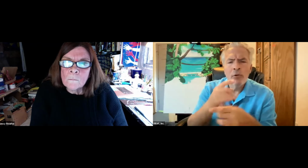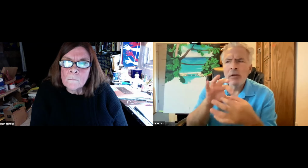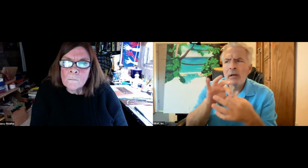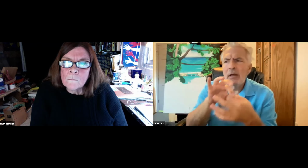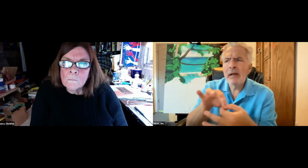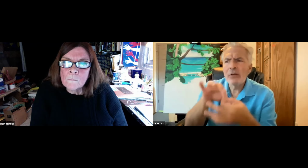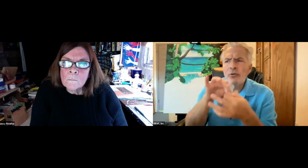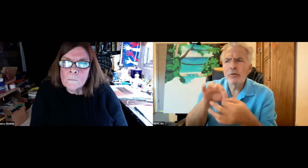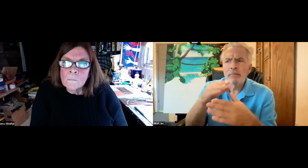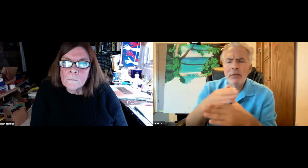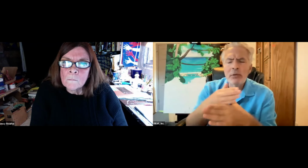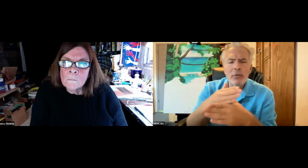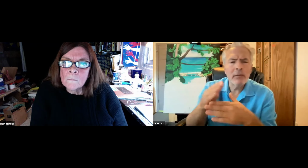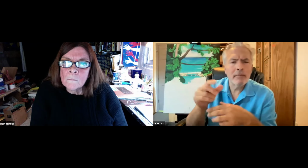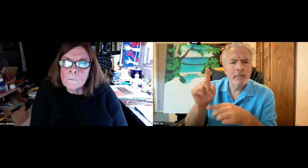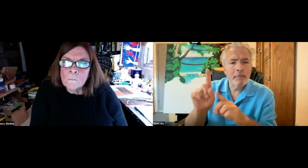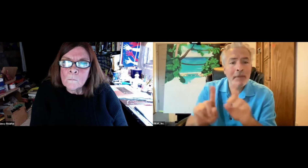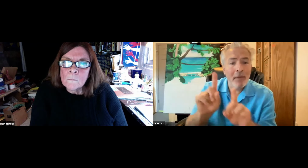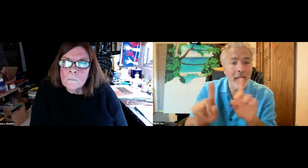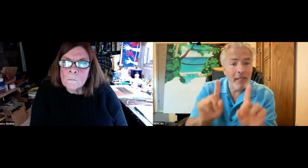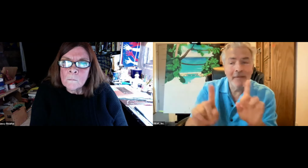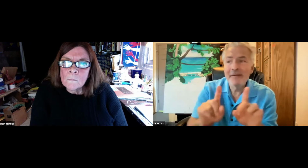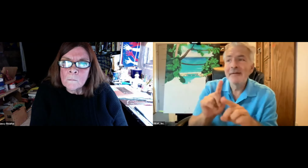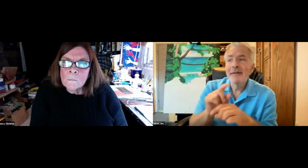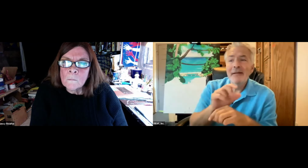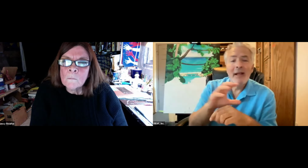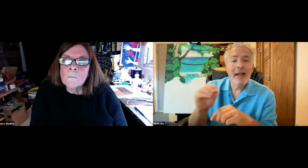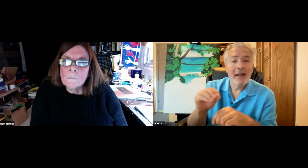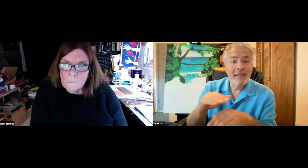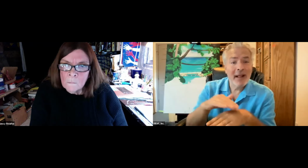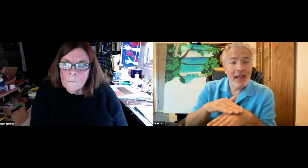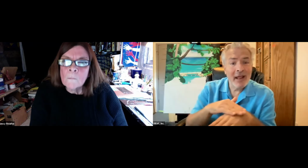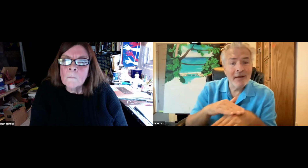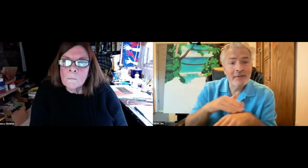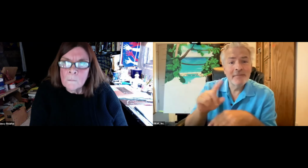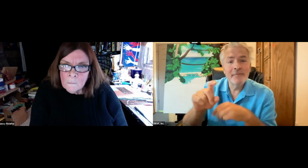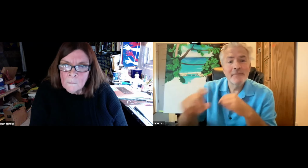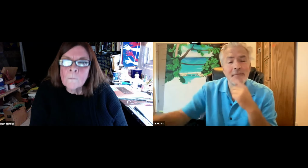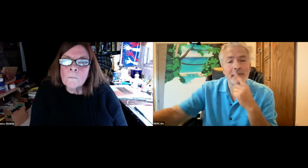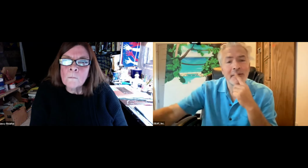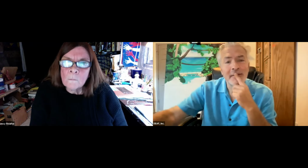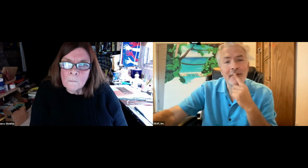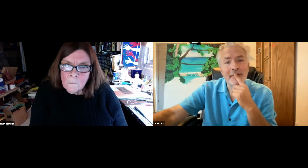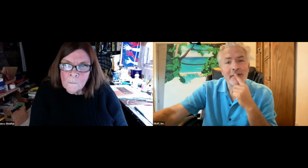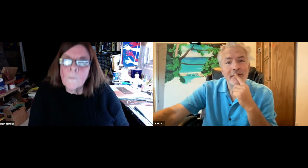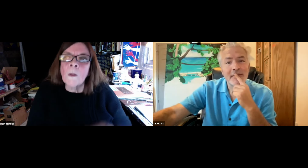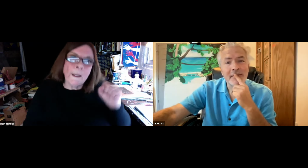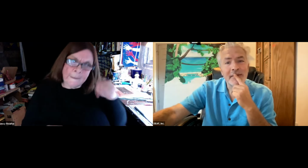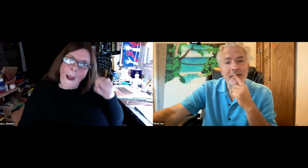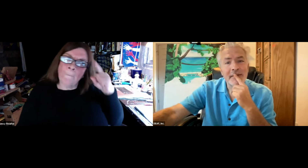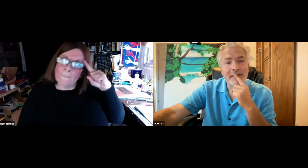does that show a proper connection between the deaf people and the land?